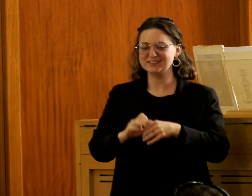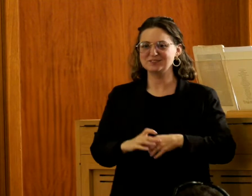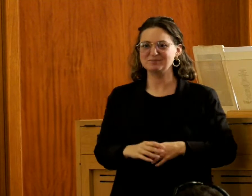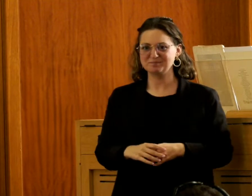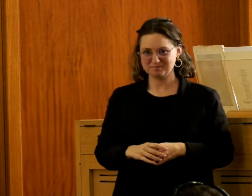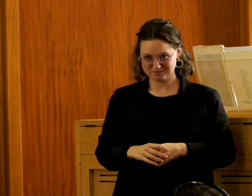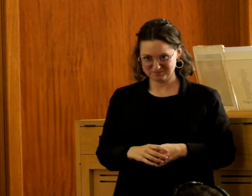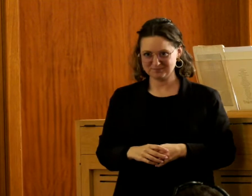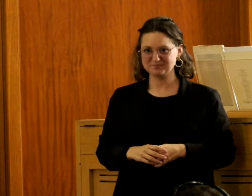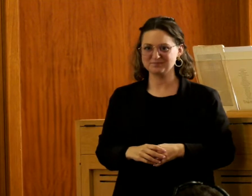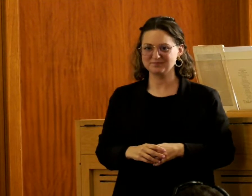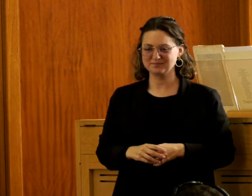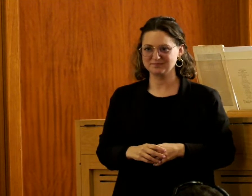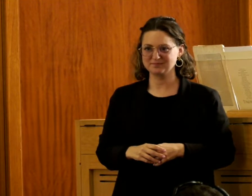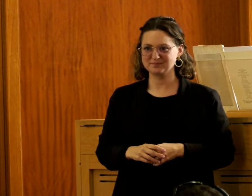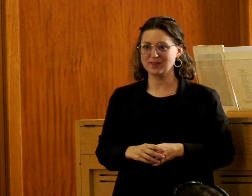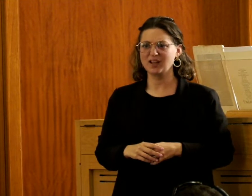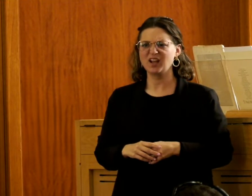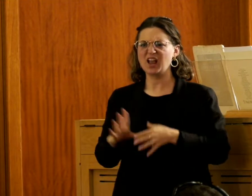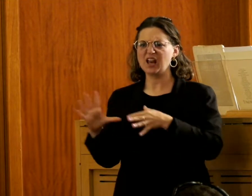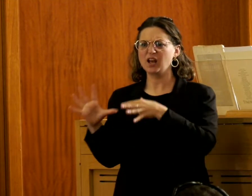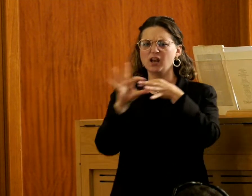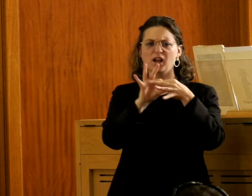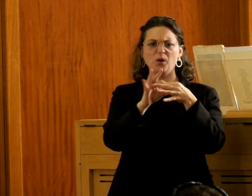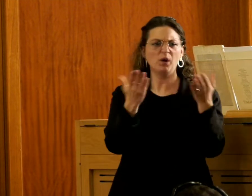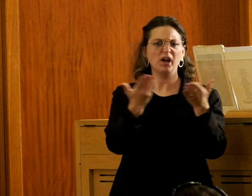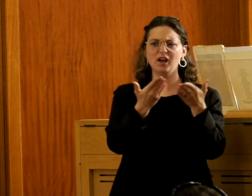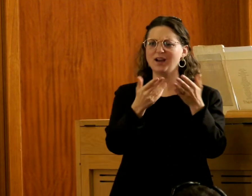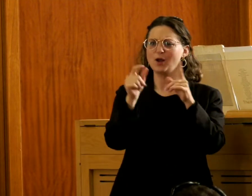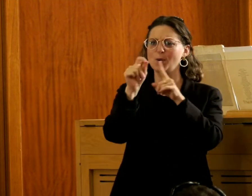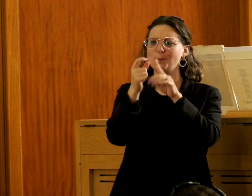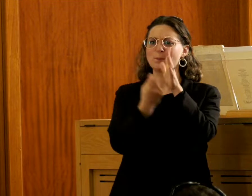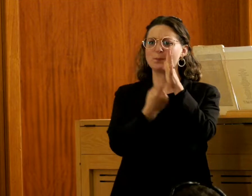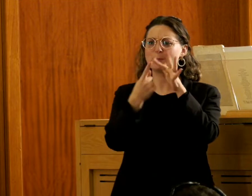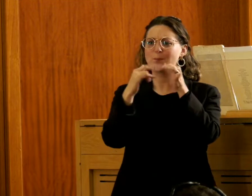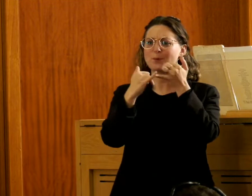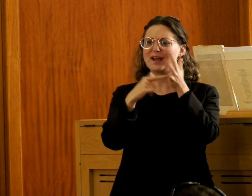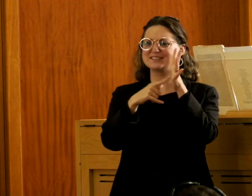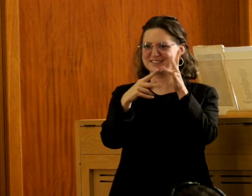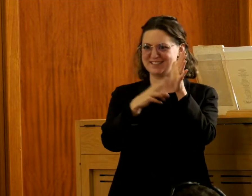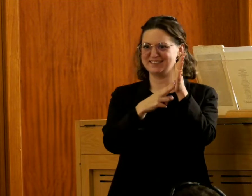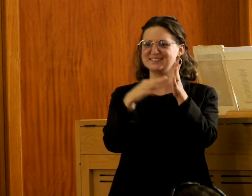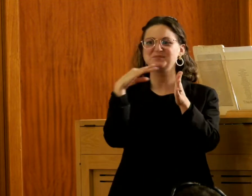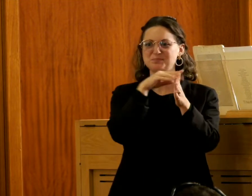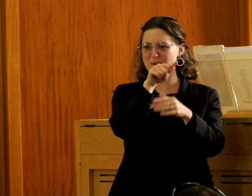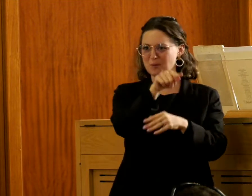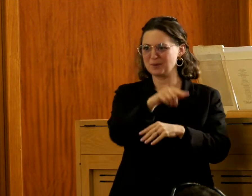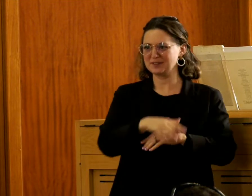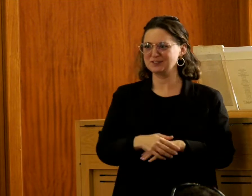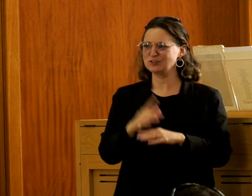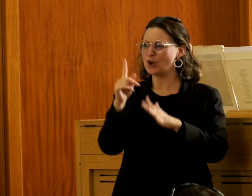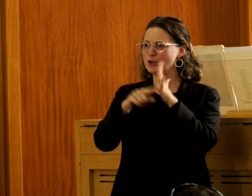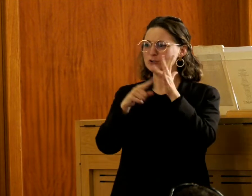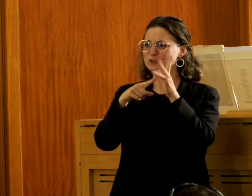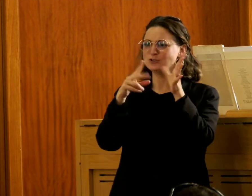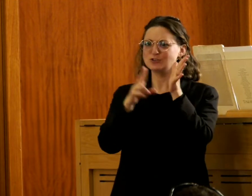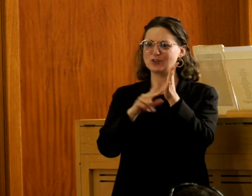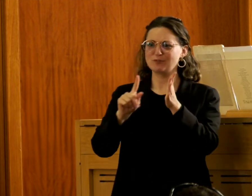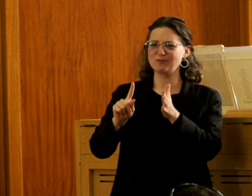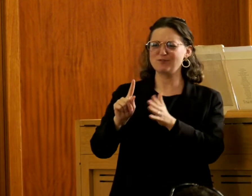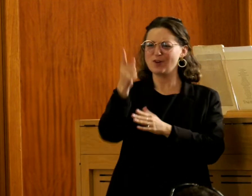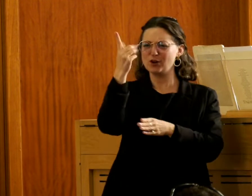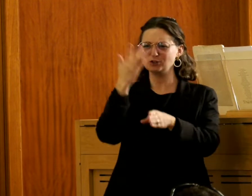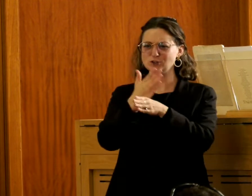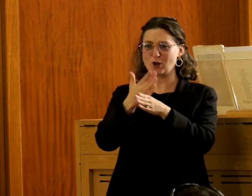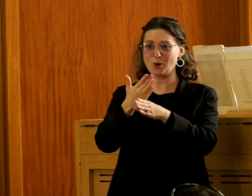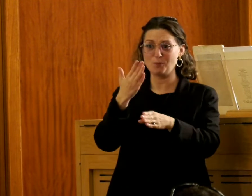And we all go back to Preston. One of Joan's very first jobs was working in our grocery store,